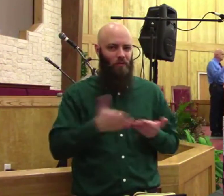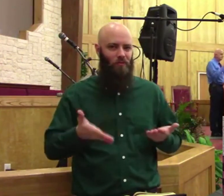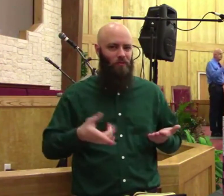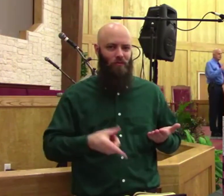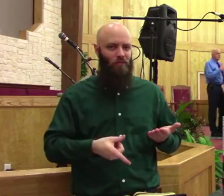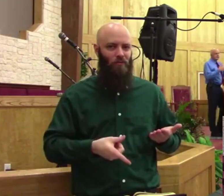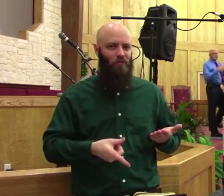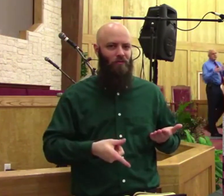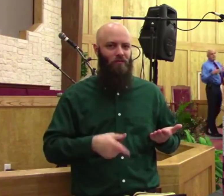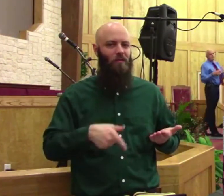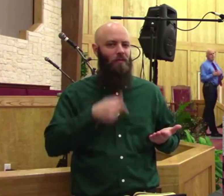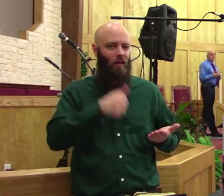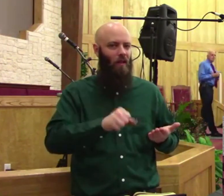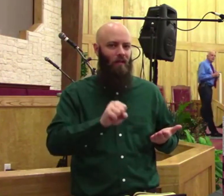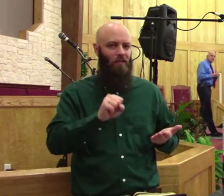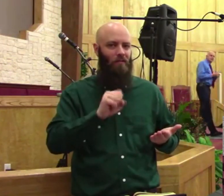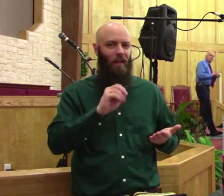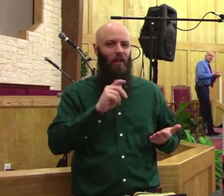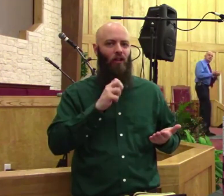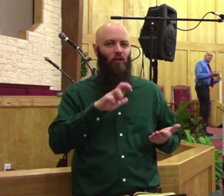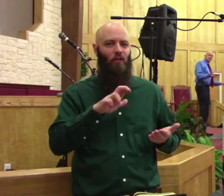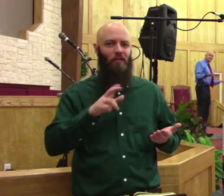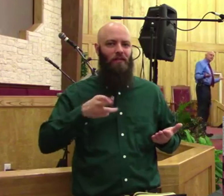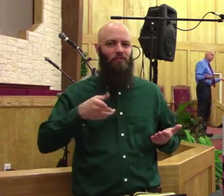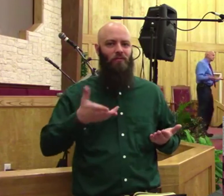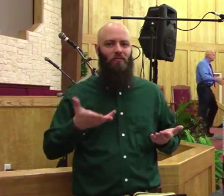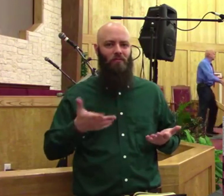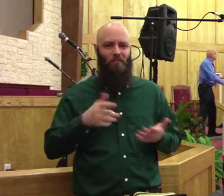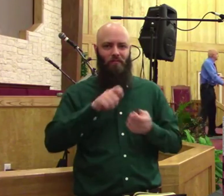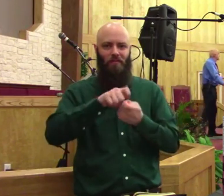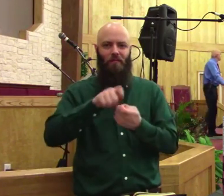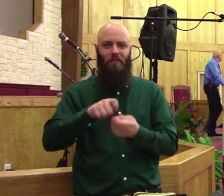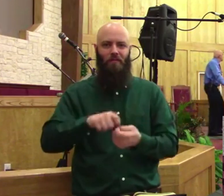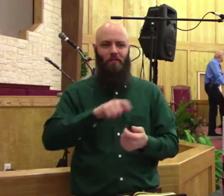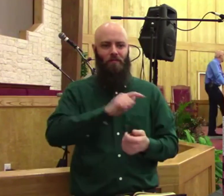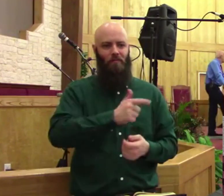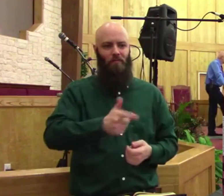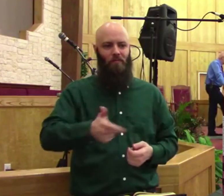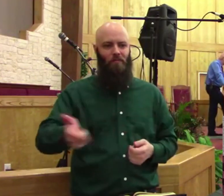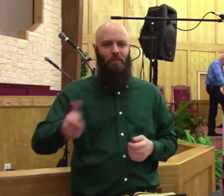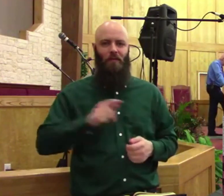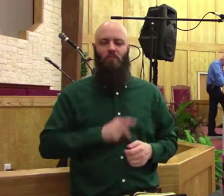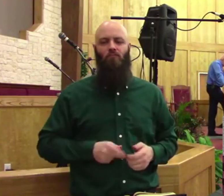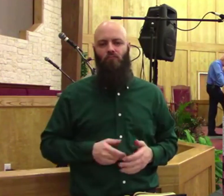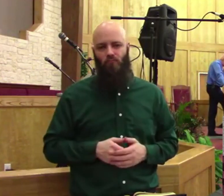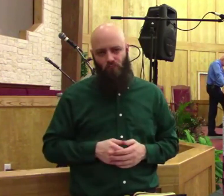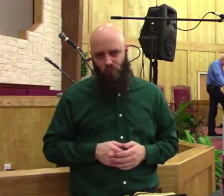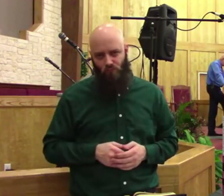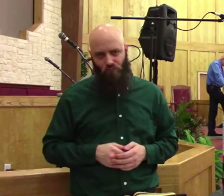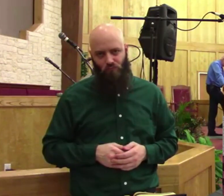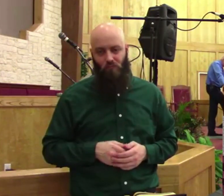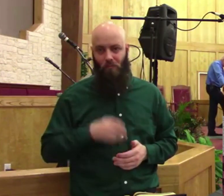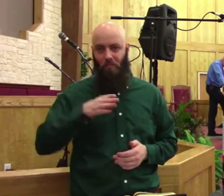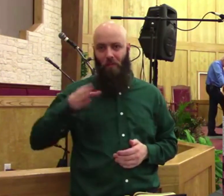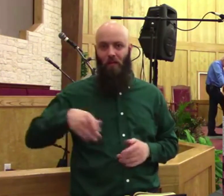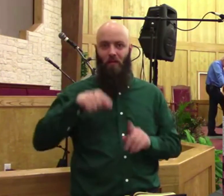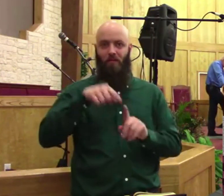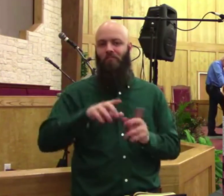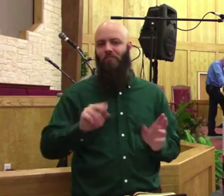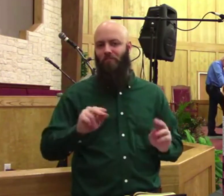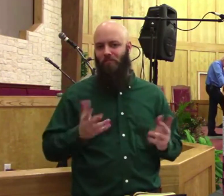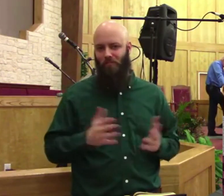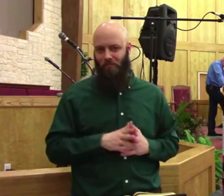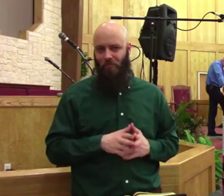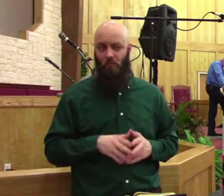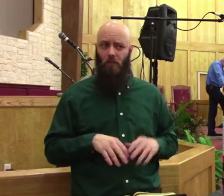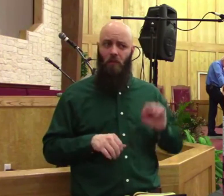history meant to give us the details of the kingdom of Babylon. You can find some of that in